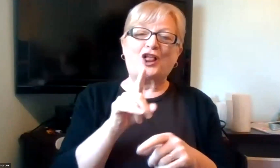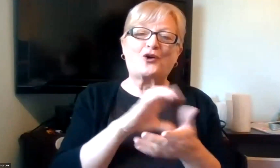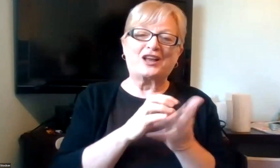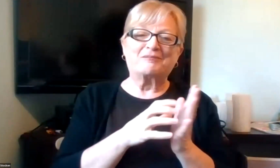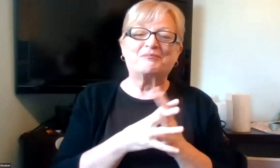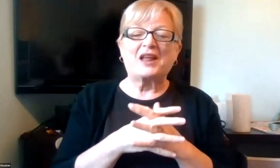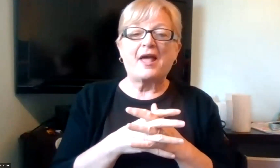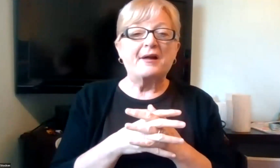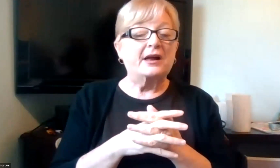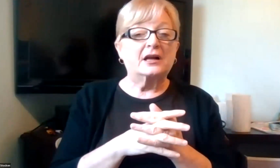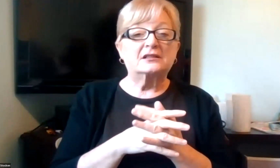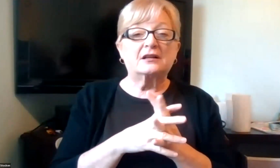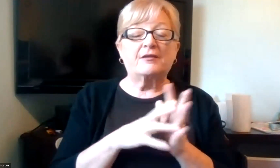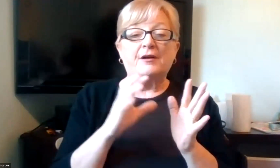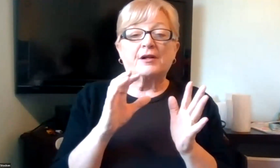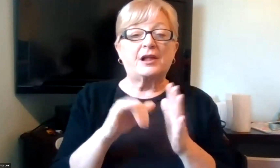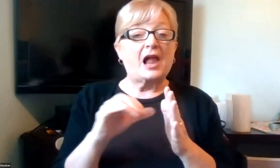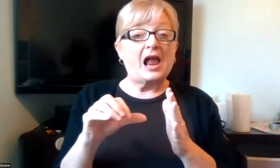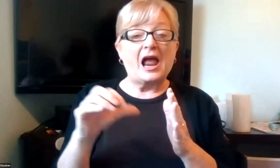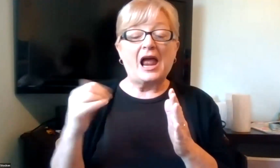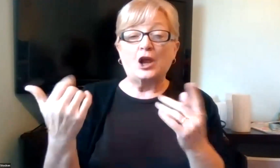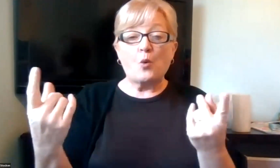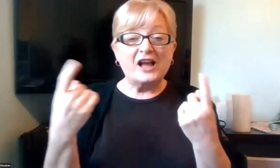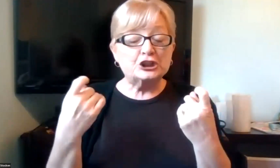any questions? And then other than that,